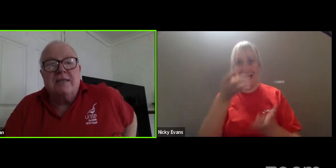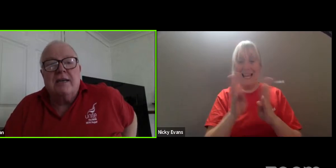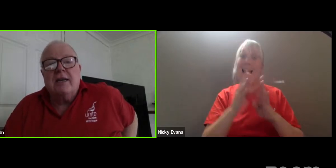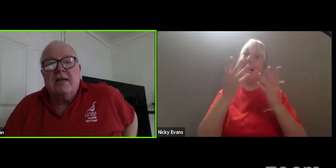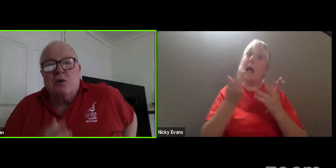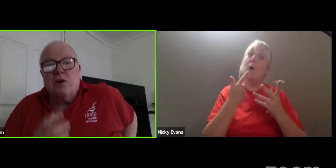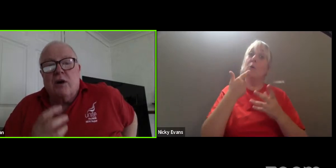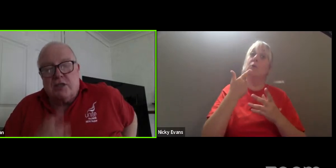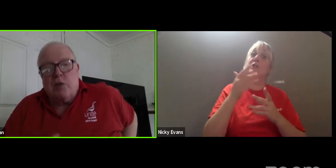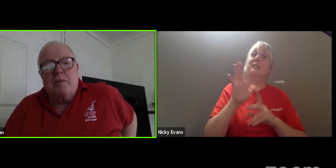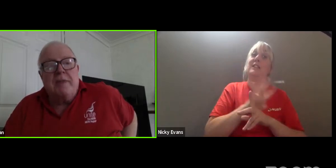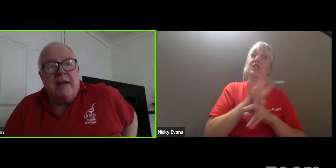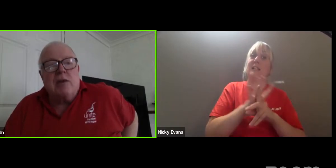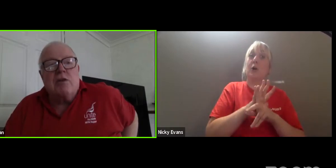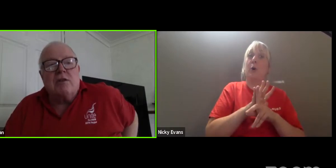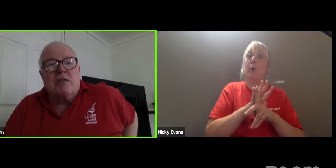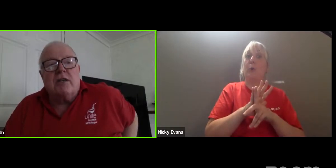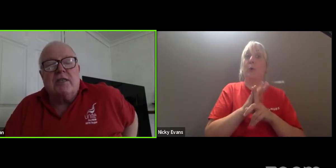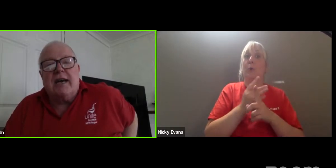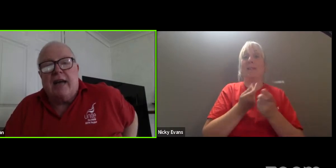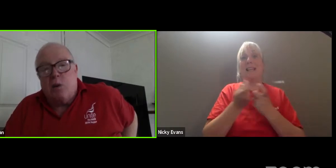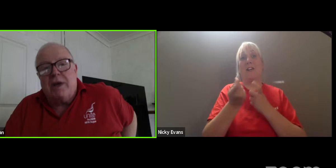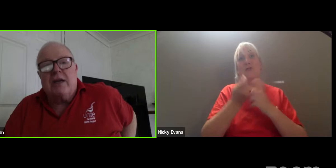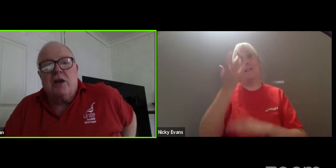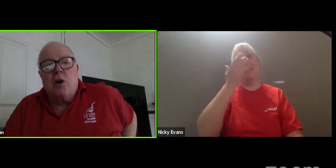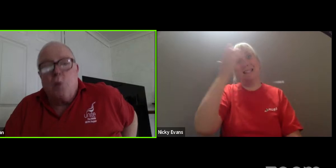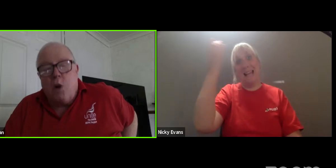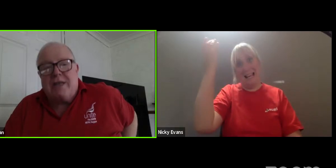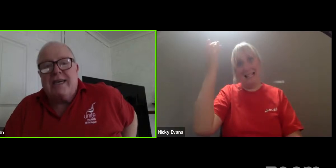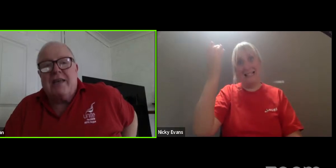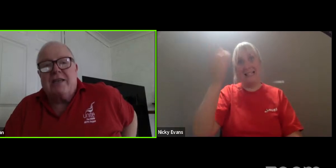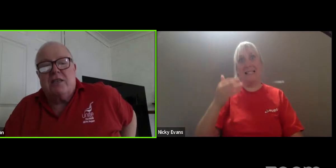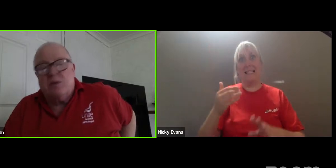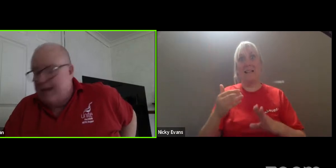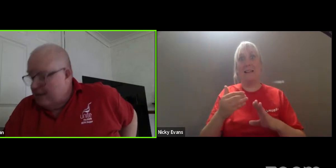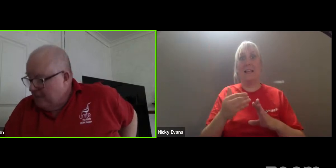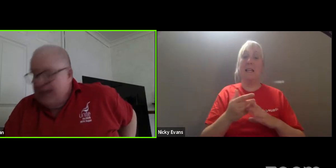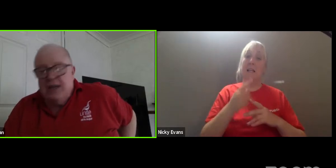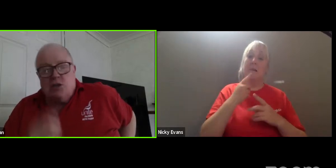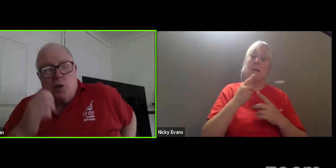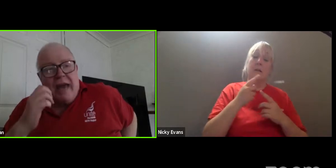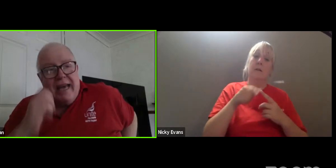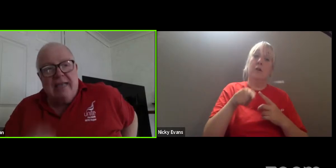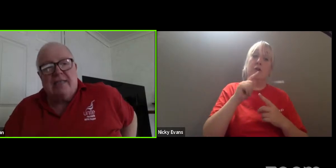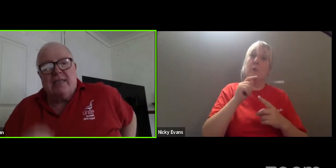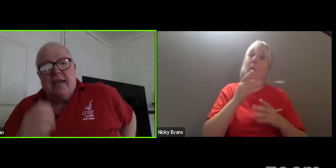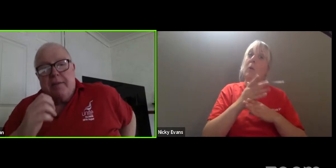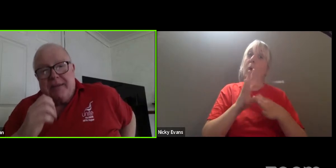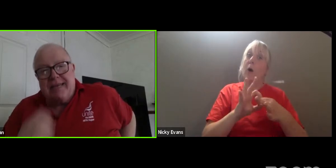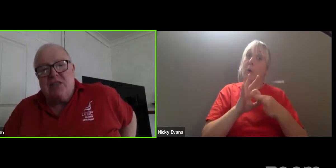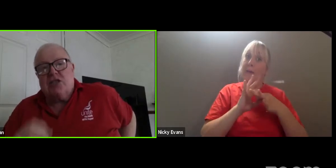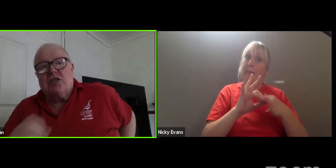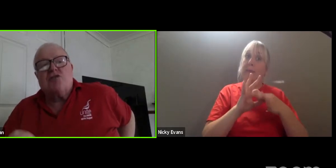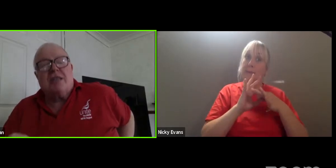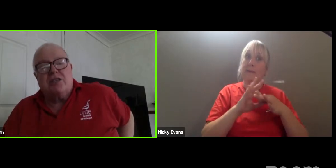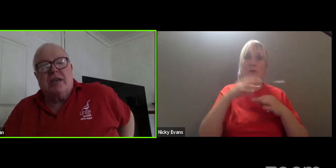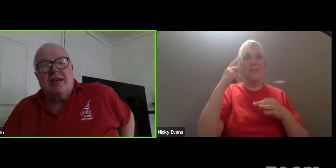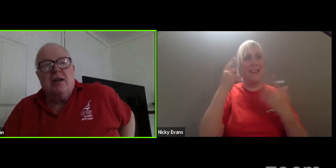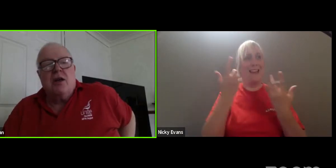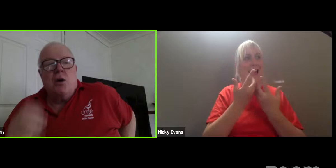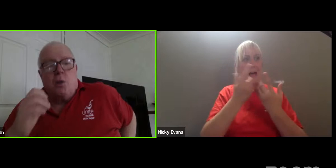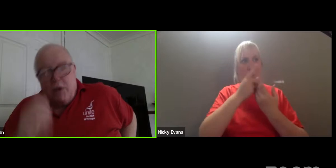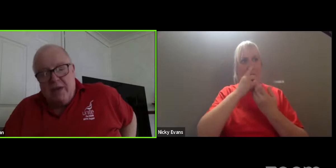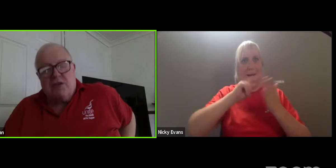Equalities. So she will be meeting with us to decide how we can work together to do that. So there is a potential